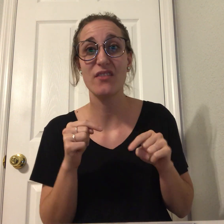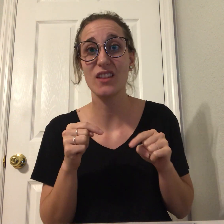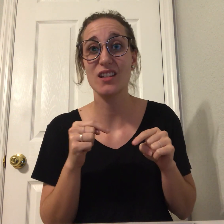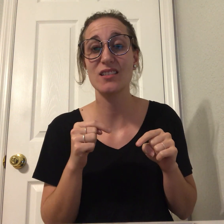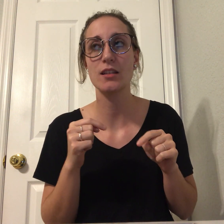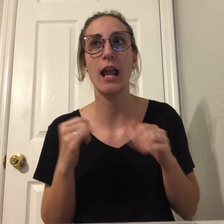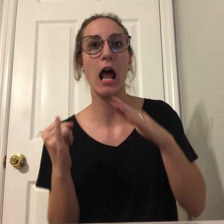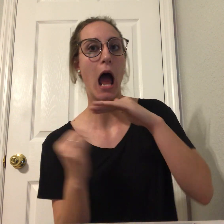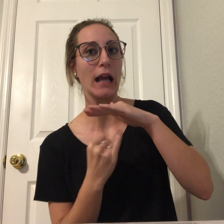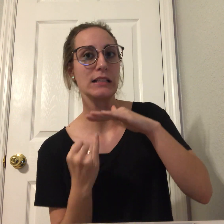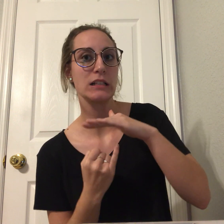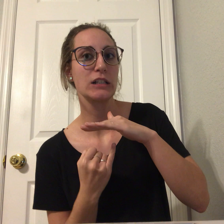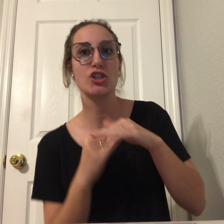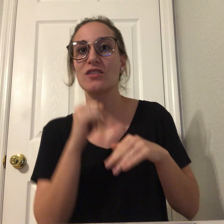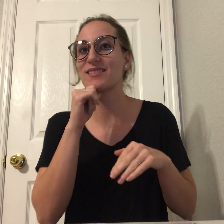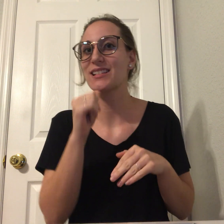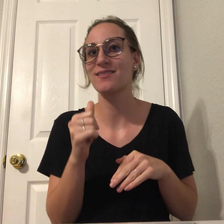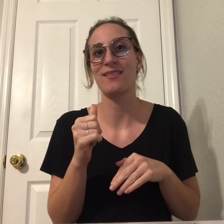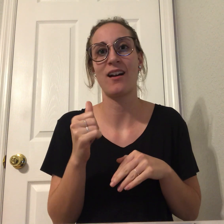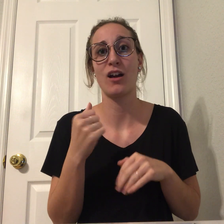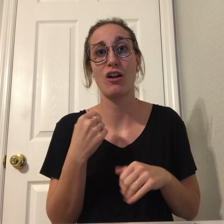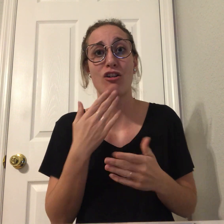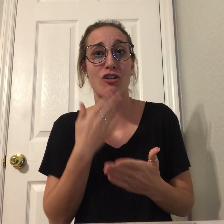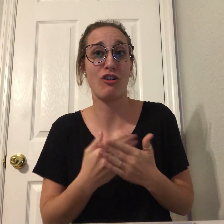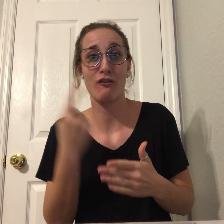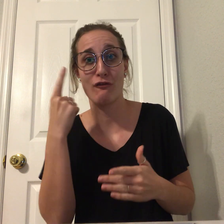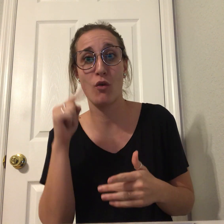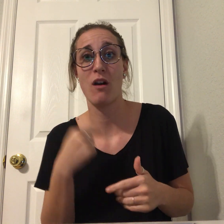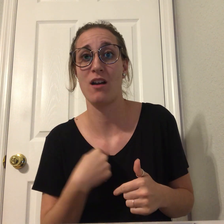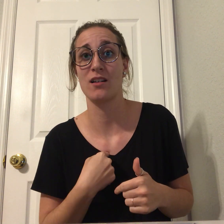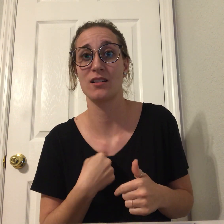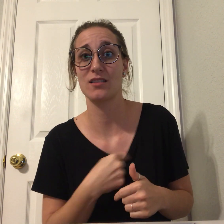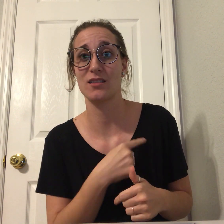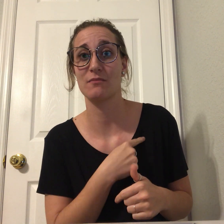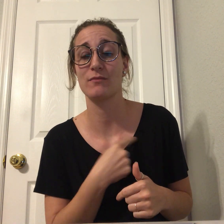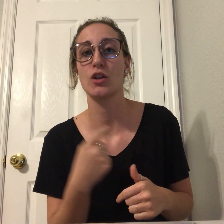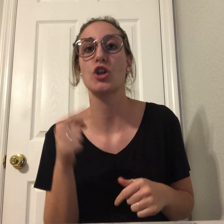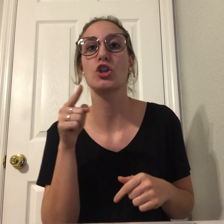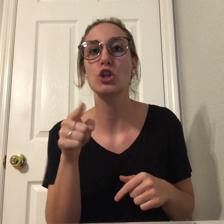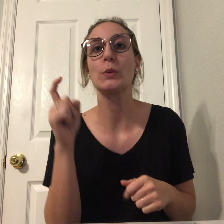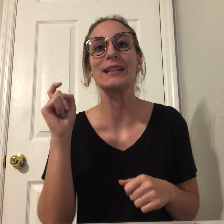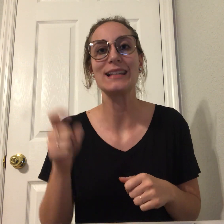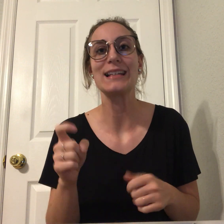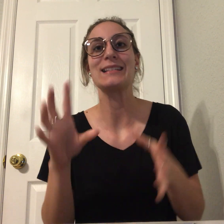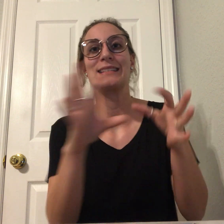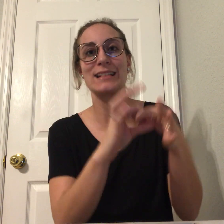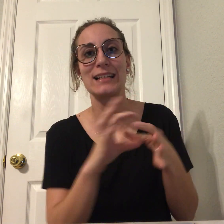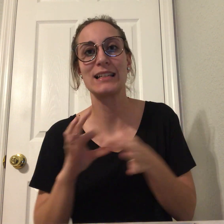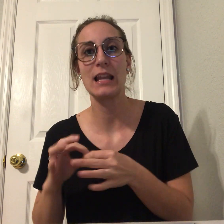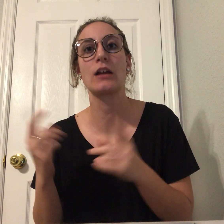so many ways. So we need to connect. We need to connect. You need to connect. And this is one of my,